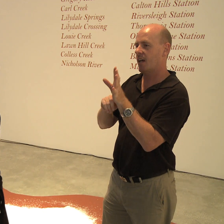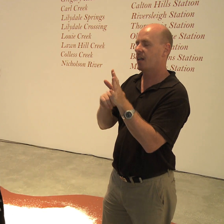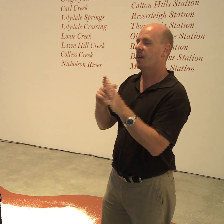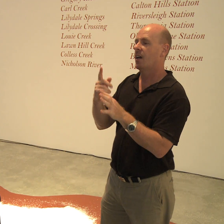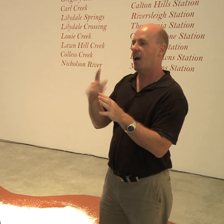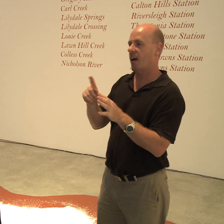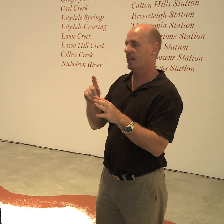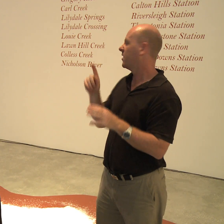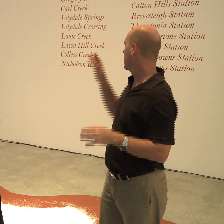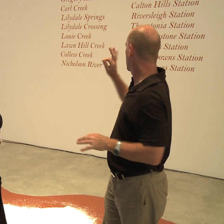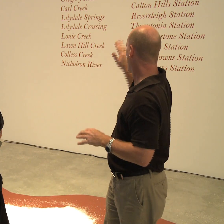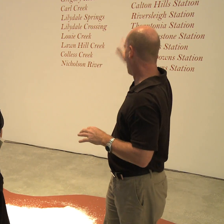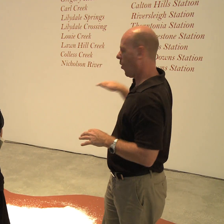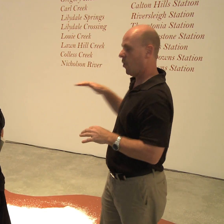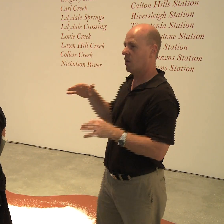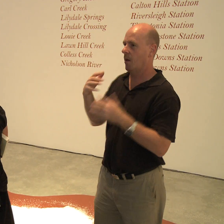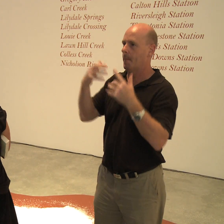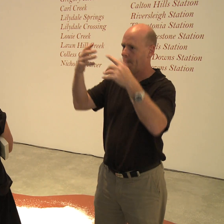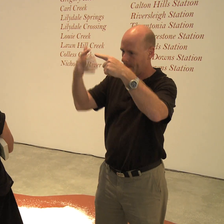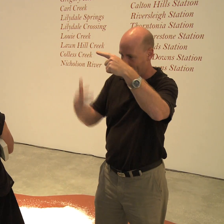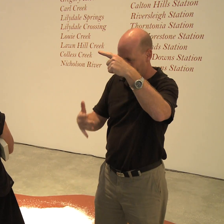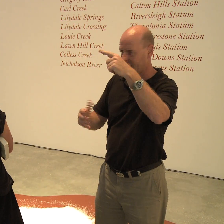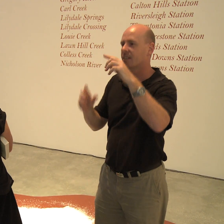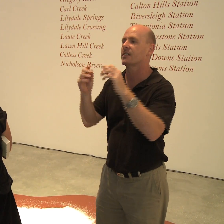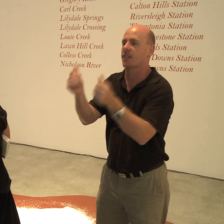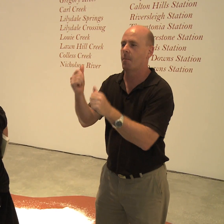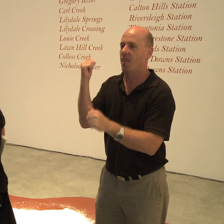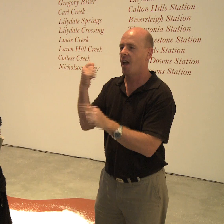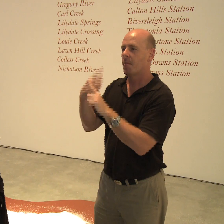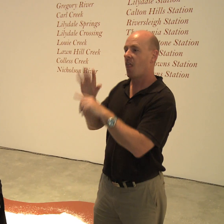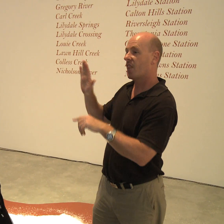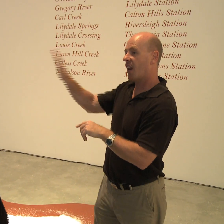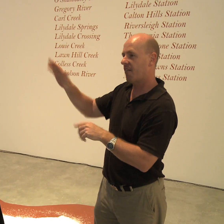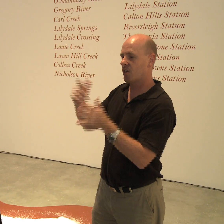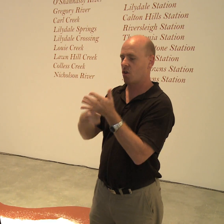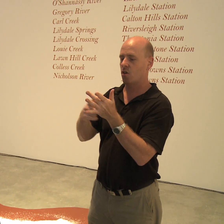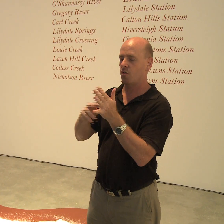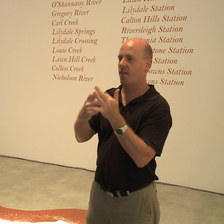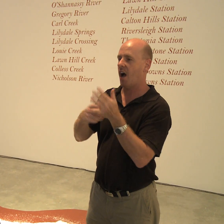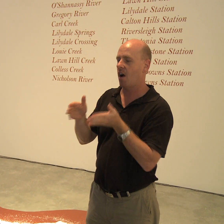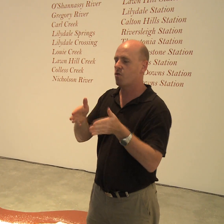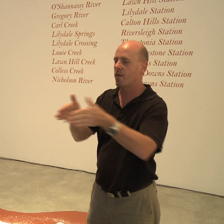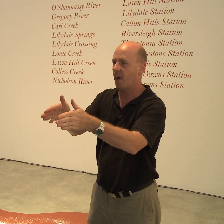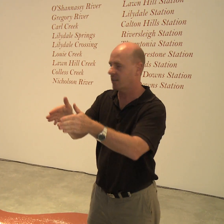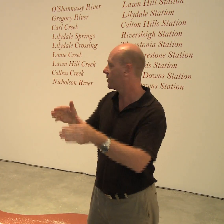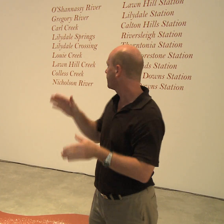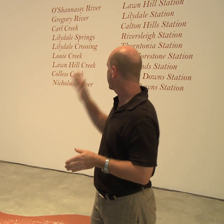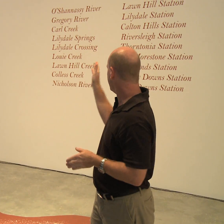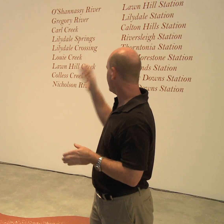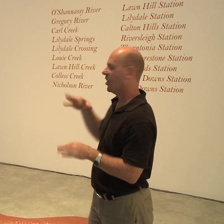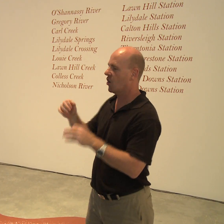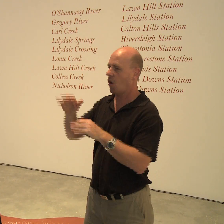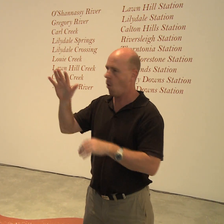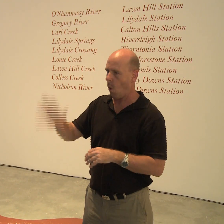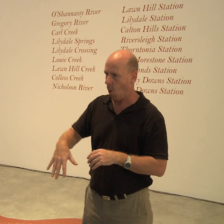on. That's not all of them. There were many, many. And on the left are the rivers. And once again, not all of the